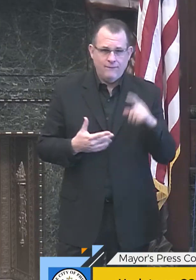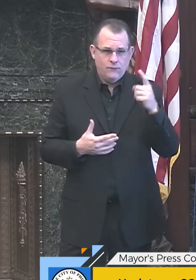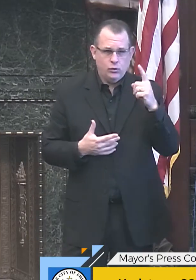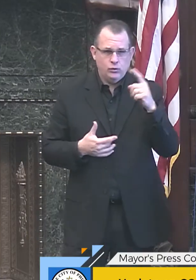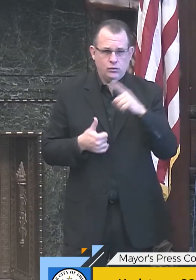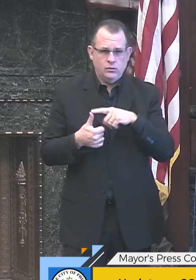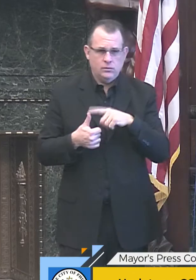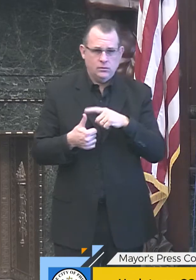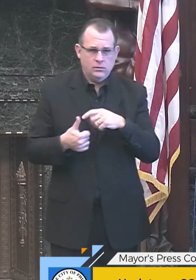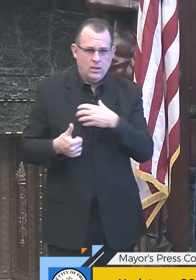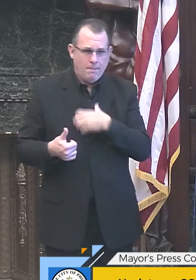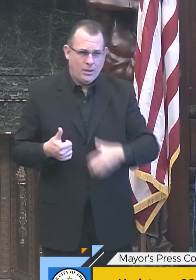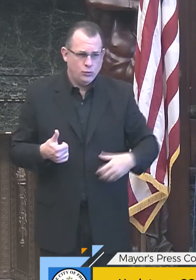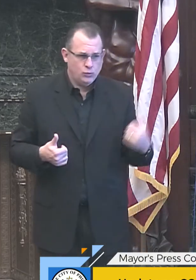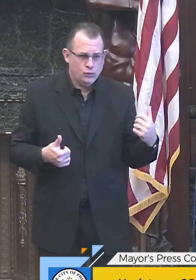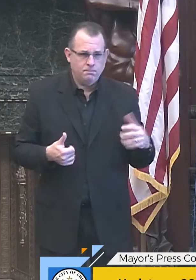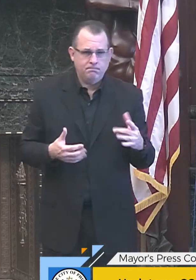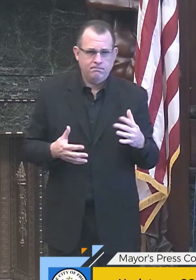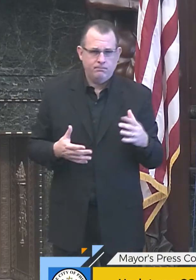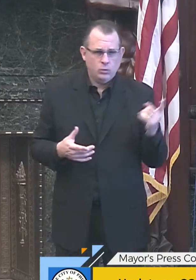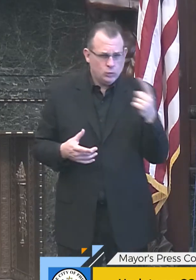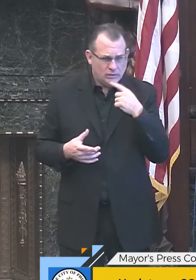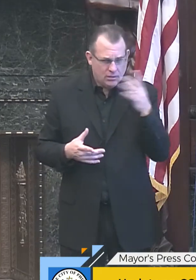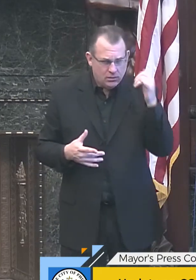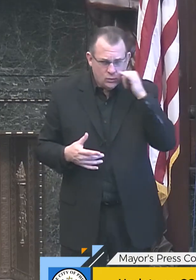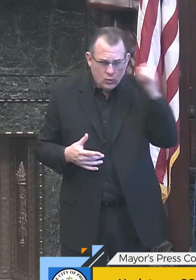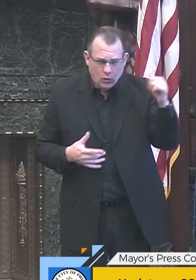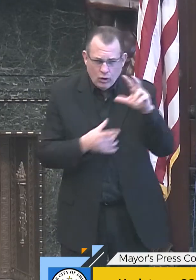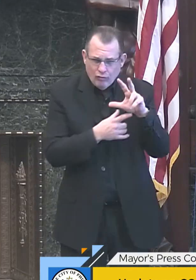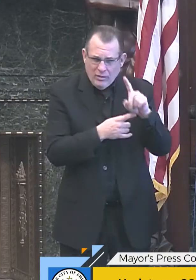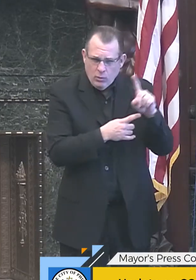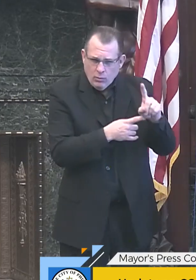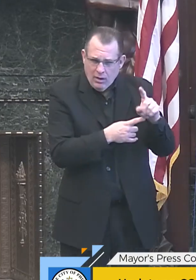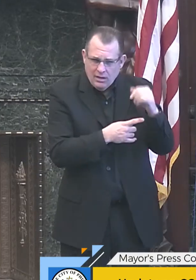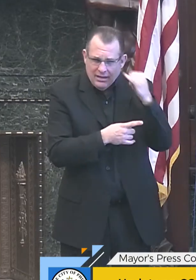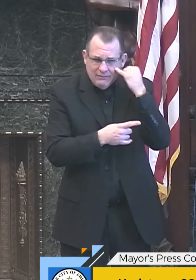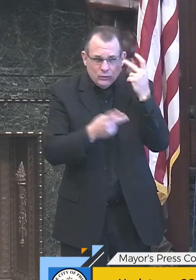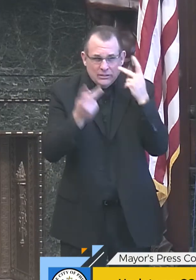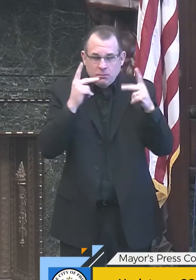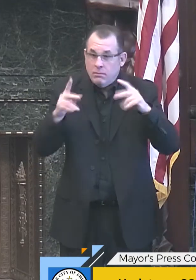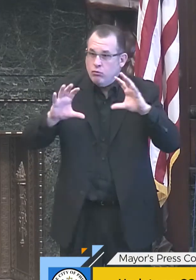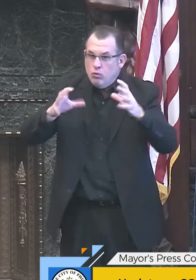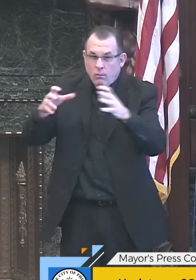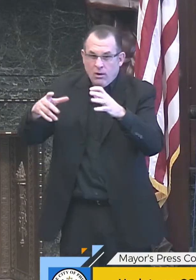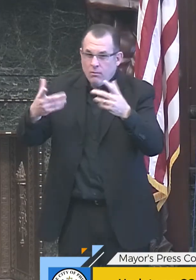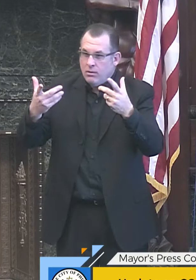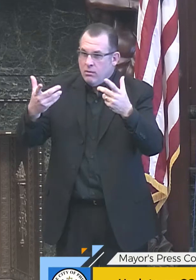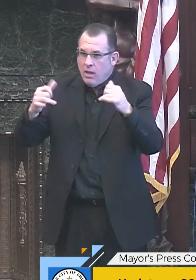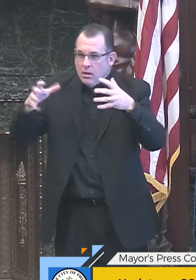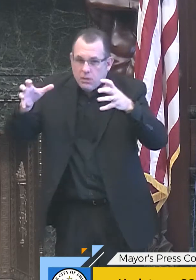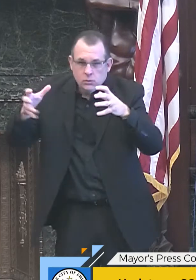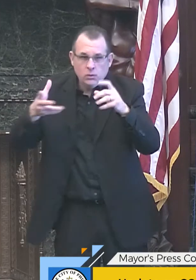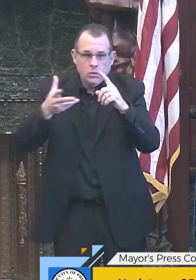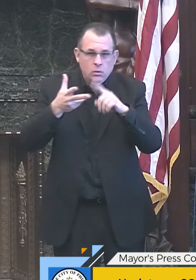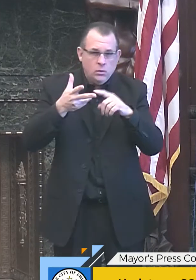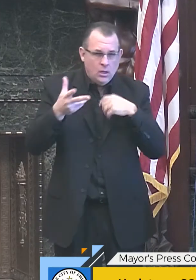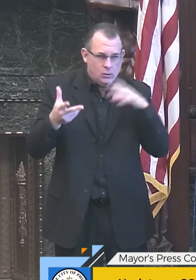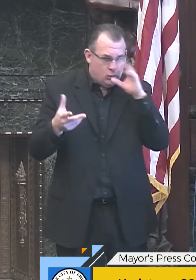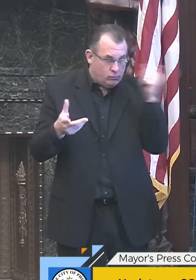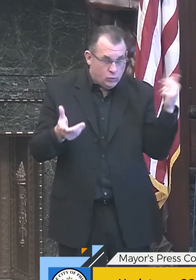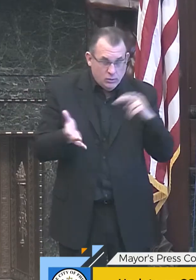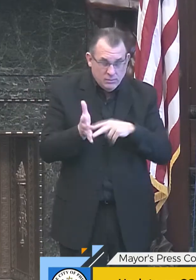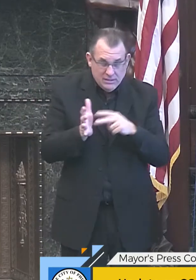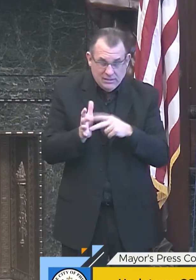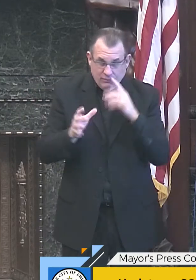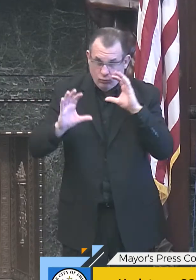Mayor, that to alert 311, if you see groups of people playing basketball. I assume you also mean that for groups just